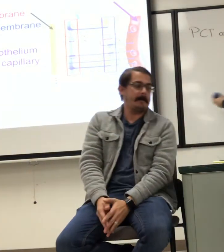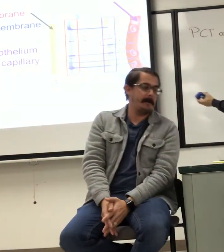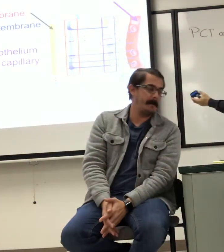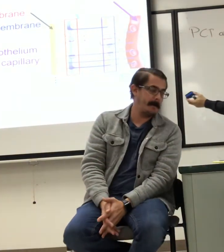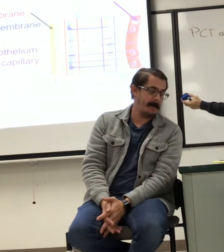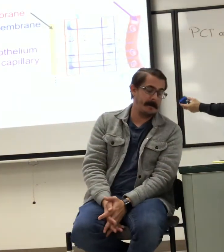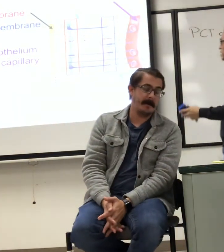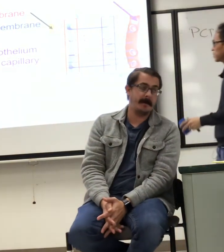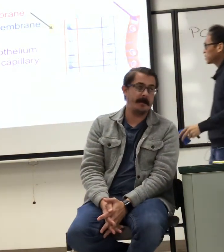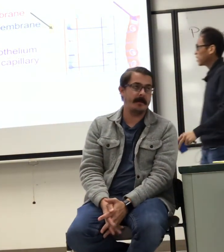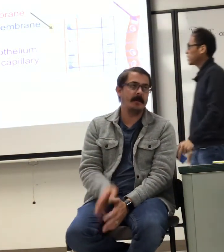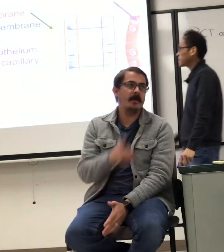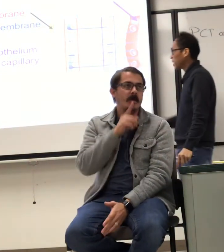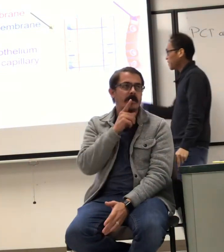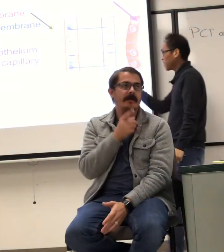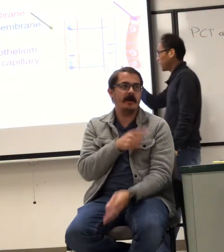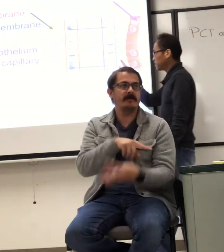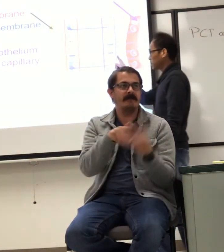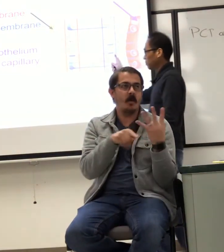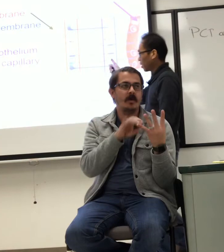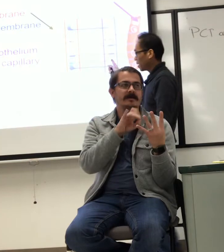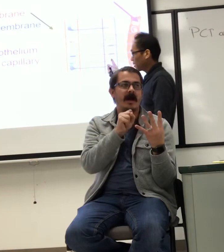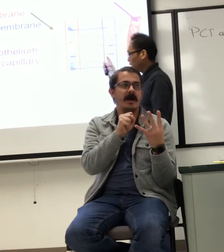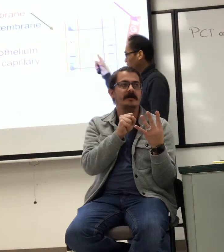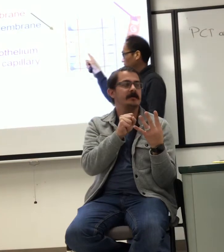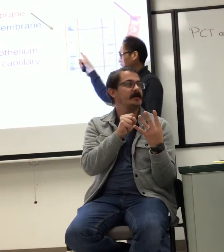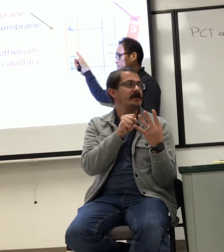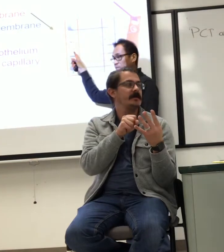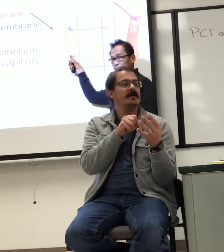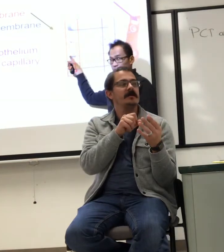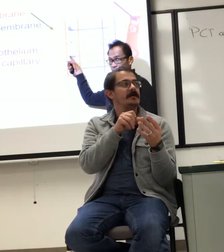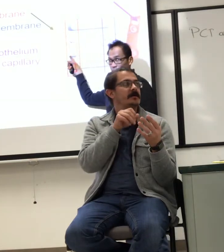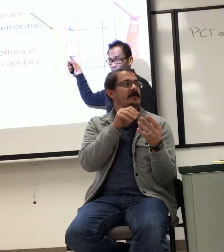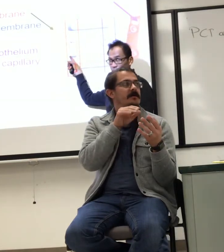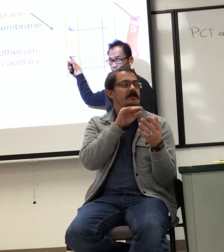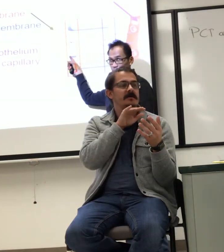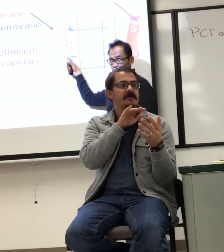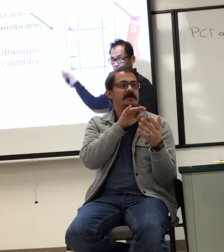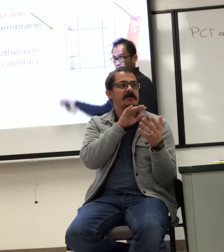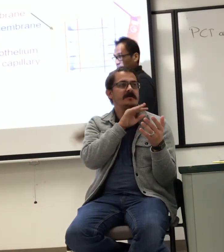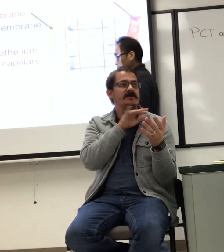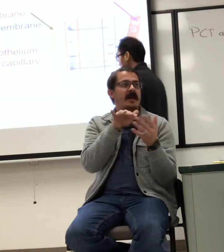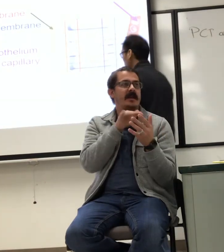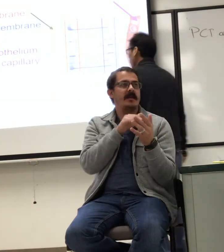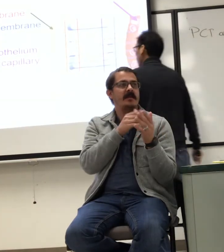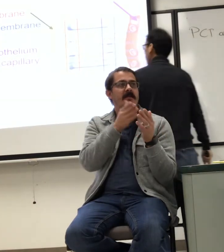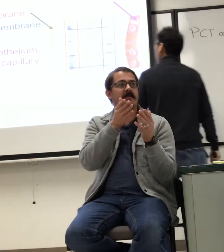Well, there's 4 sides, but study the side that faces the blood and faces the filtrate. Okay.